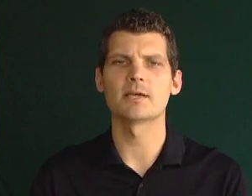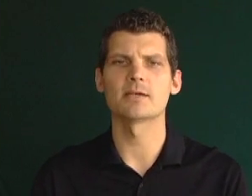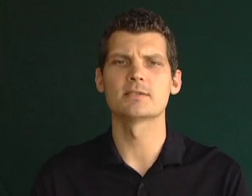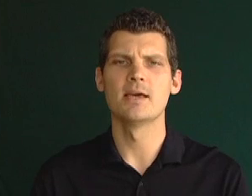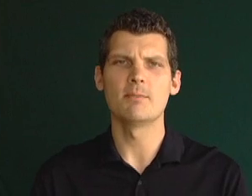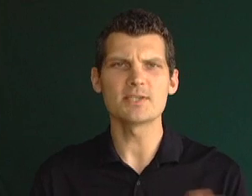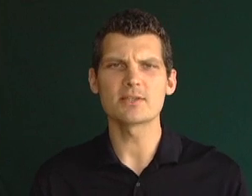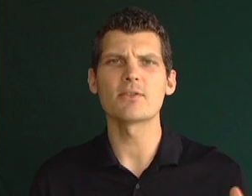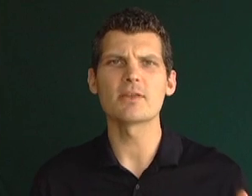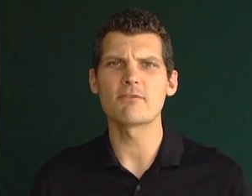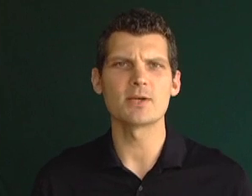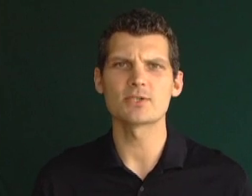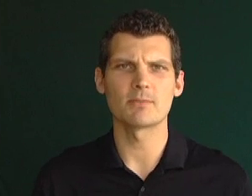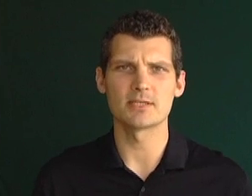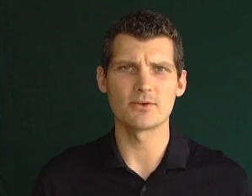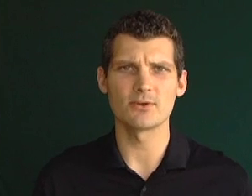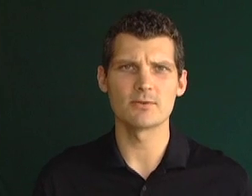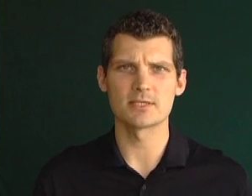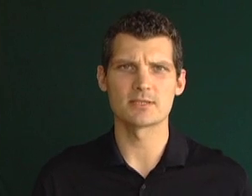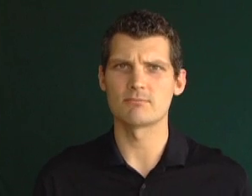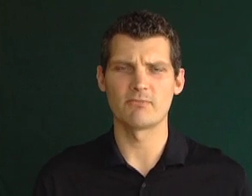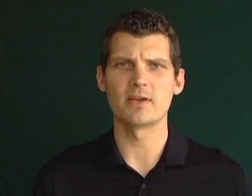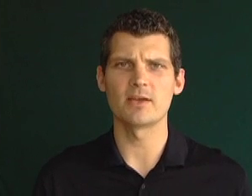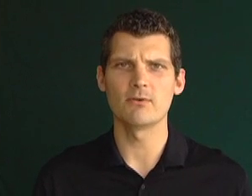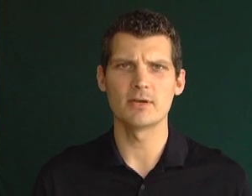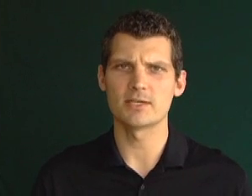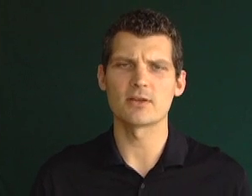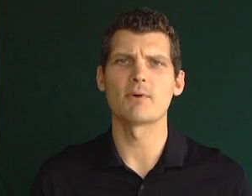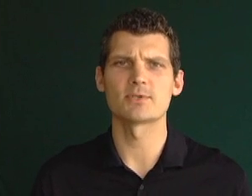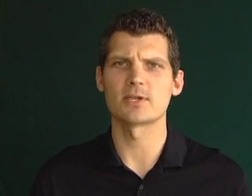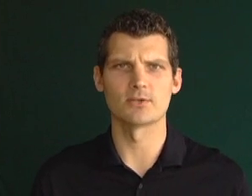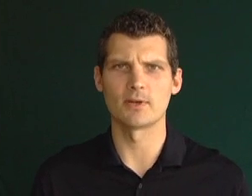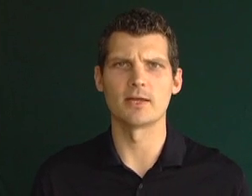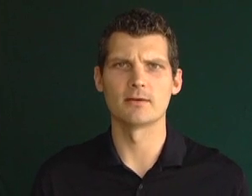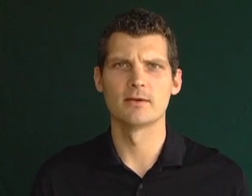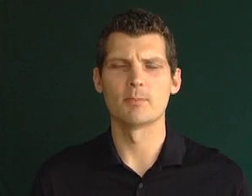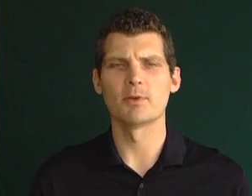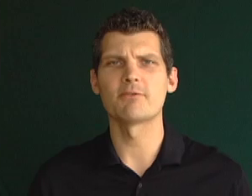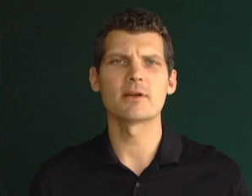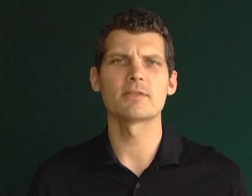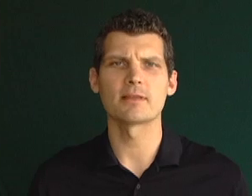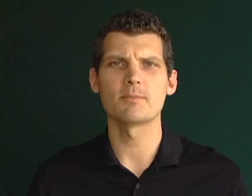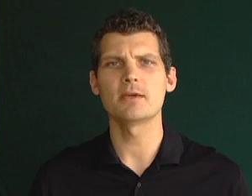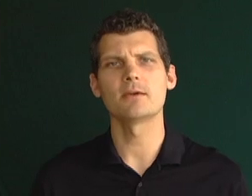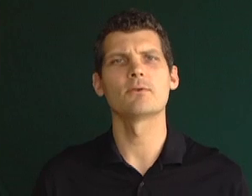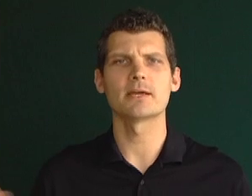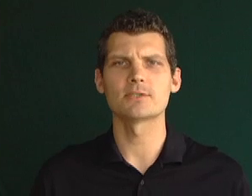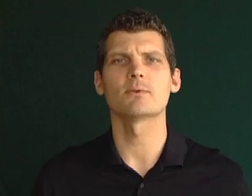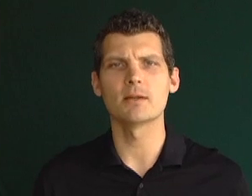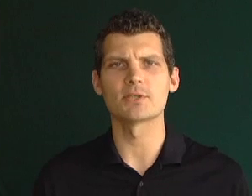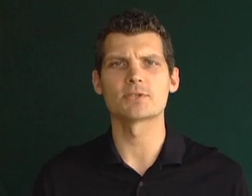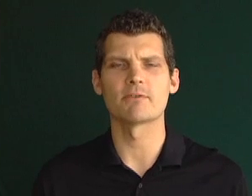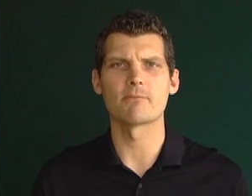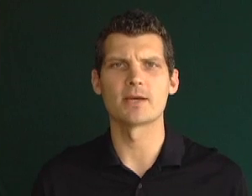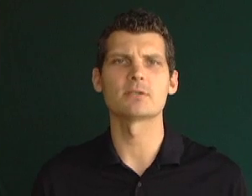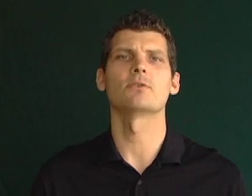because basically all the information I'm going to tell you in this video is on the website to read. But if you're anything like me, you don't like to read a bunch of information, you'd